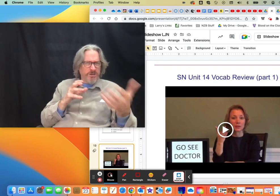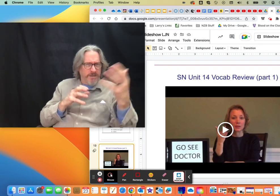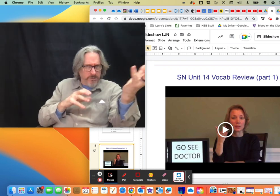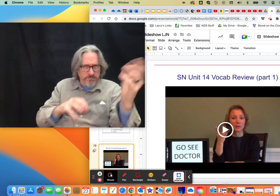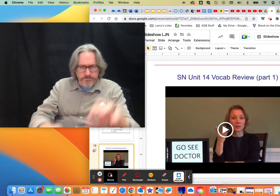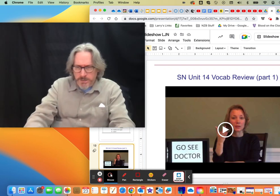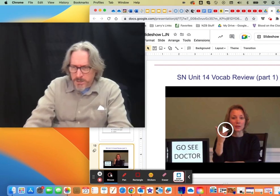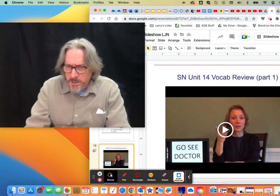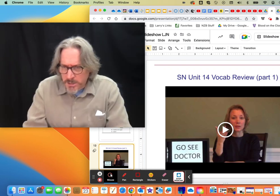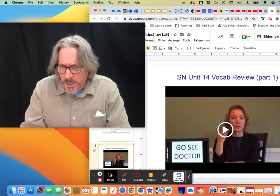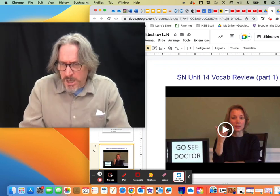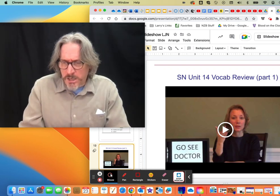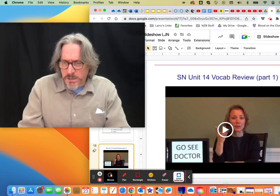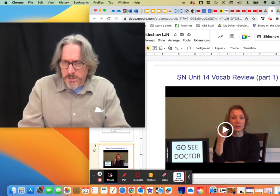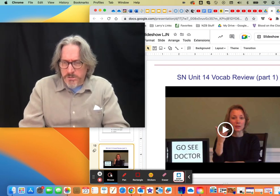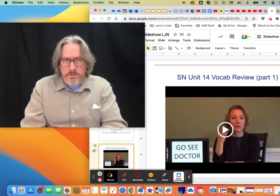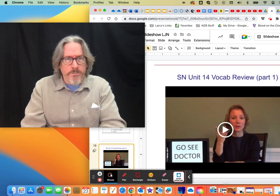it will work, and